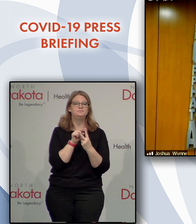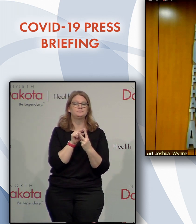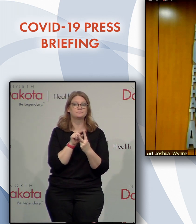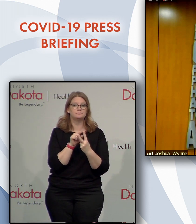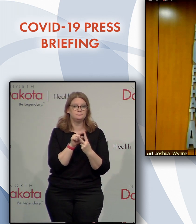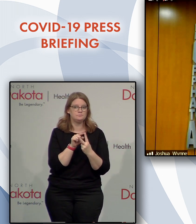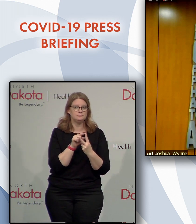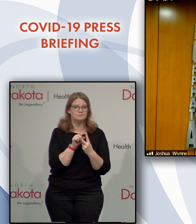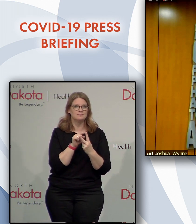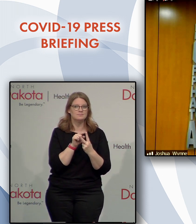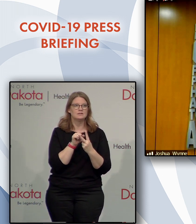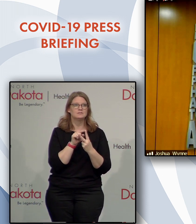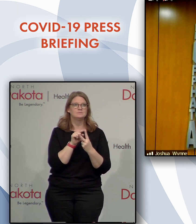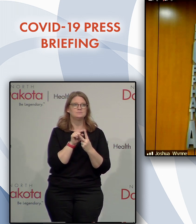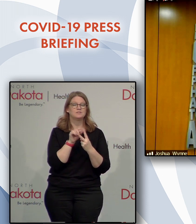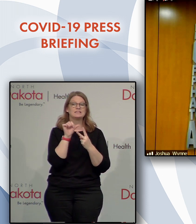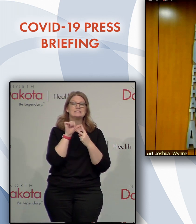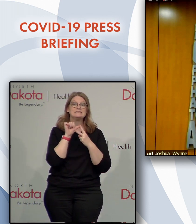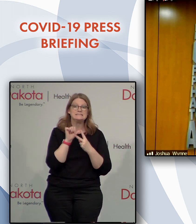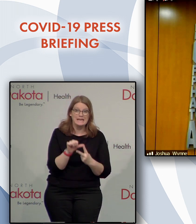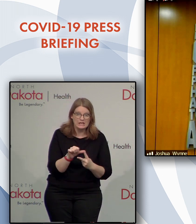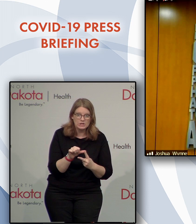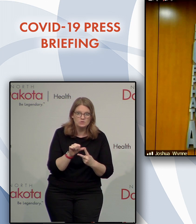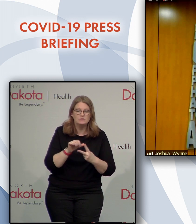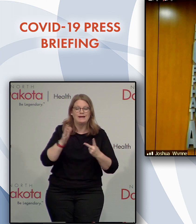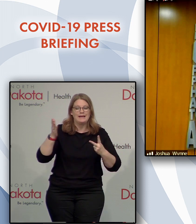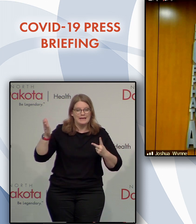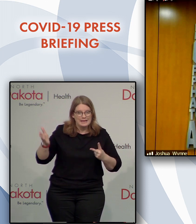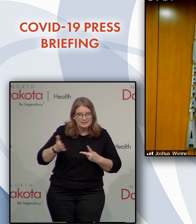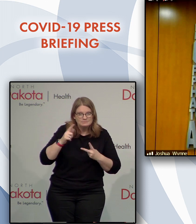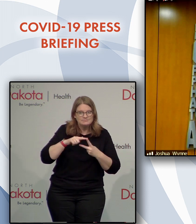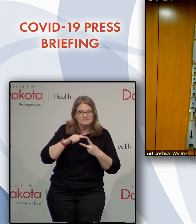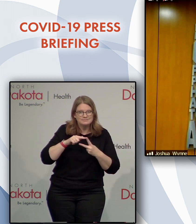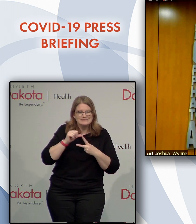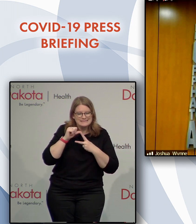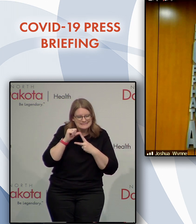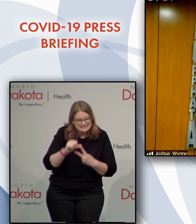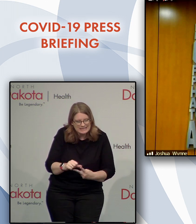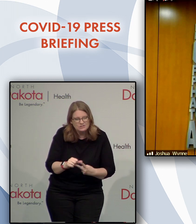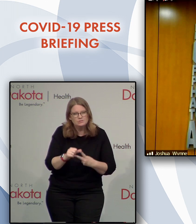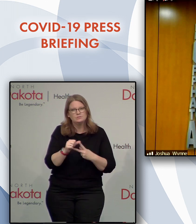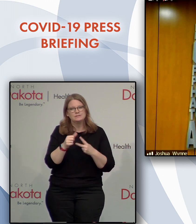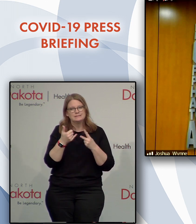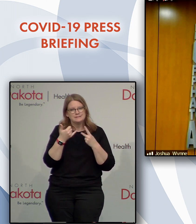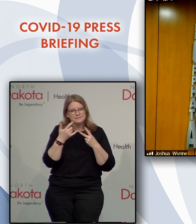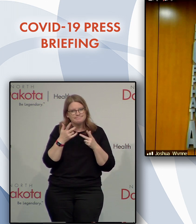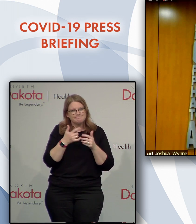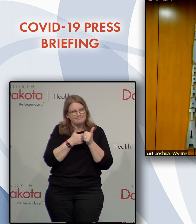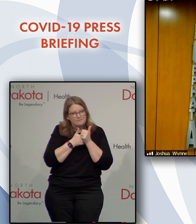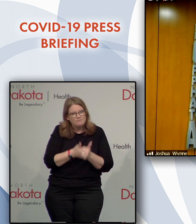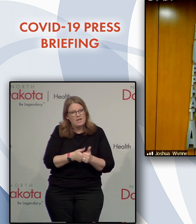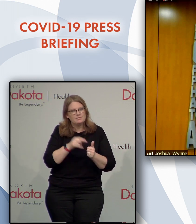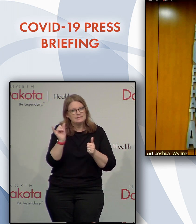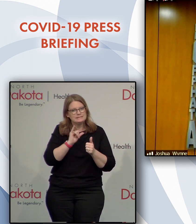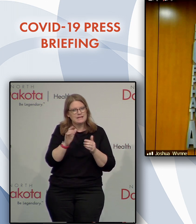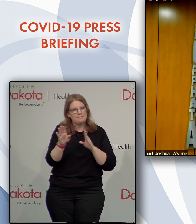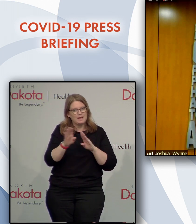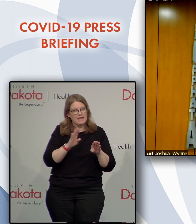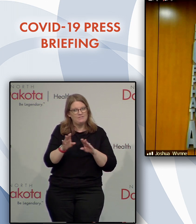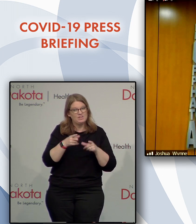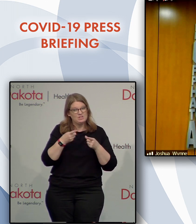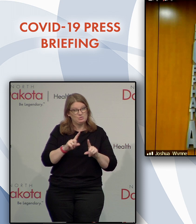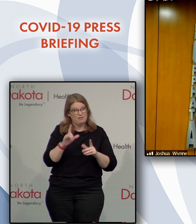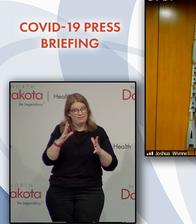my fellow North Dakotans, to doing the good things that you're doing now over the holiday